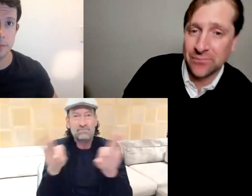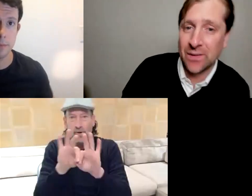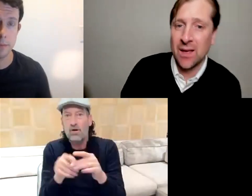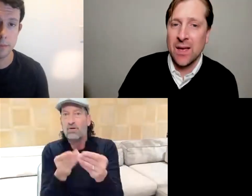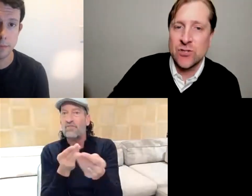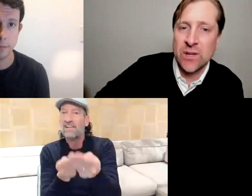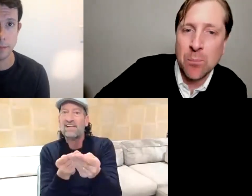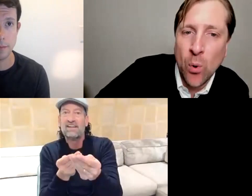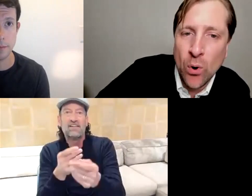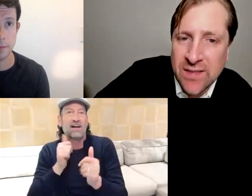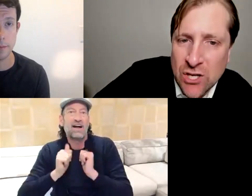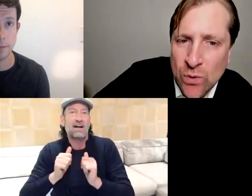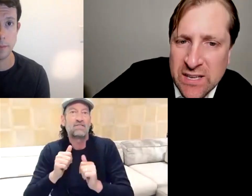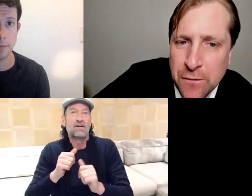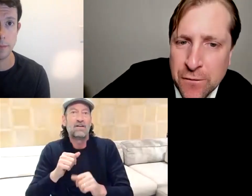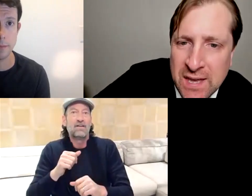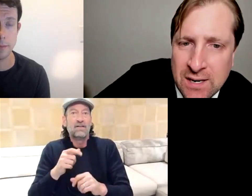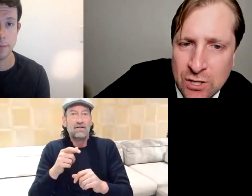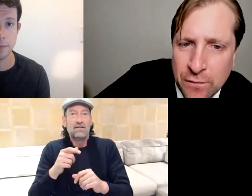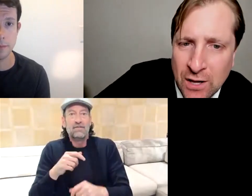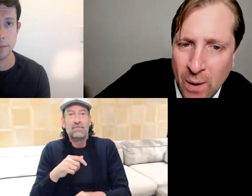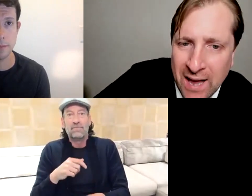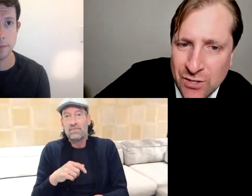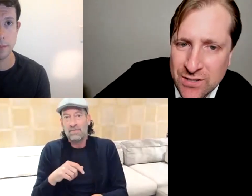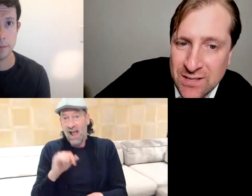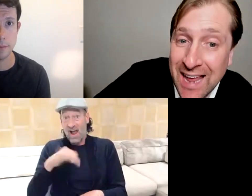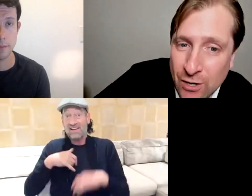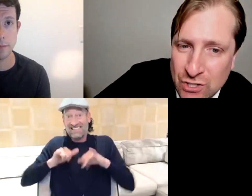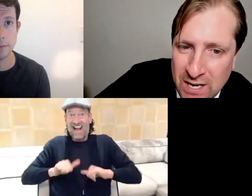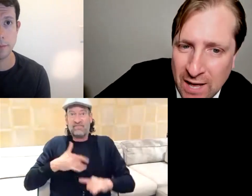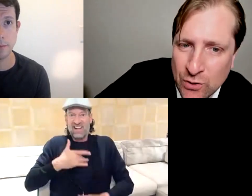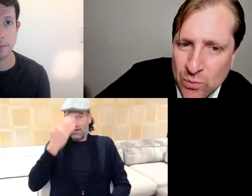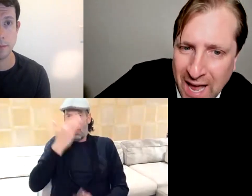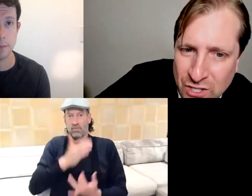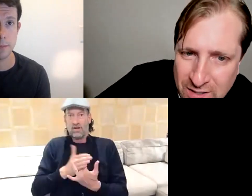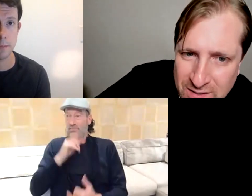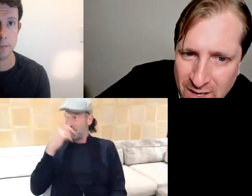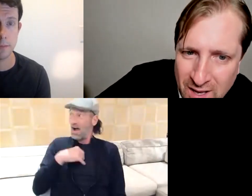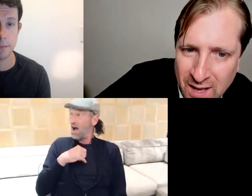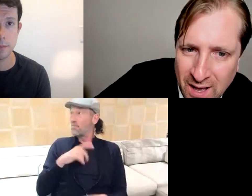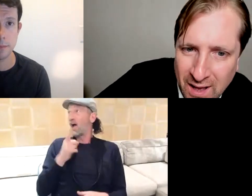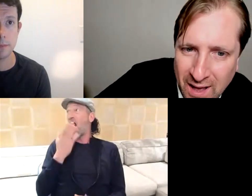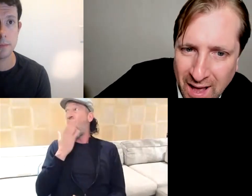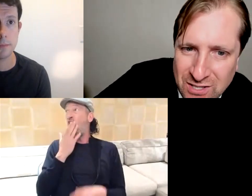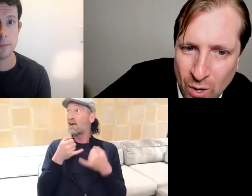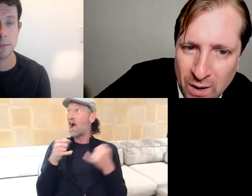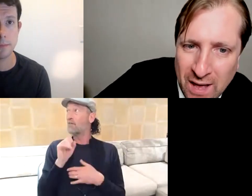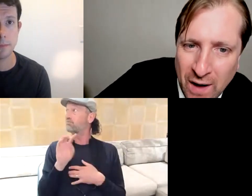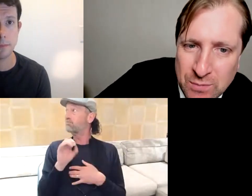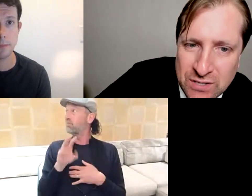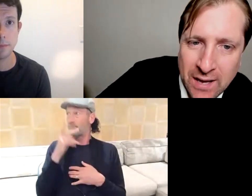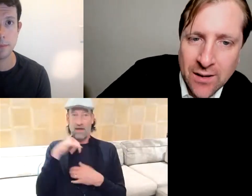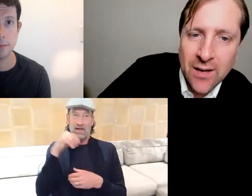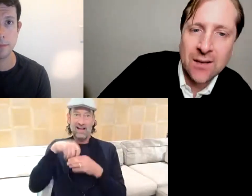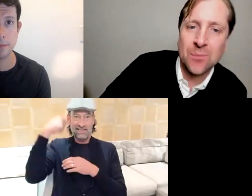not. It's really important that you really feed your fellow actors that energy and those reactions. And so if